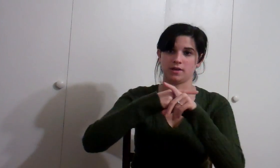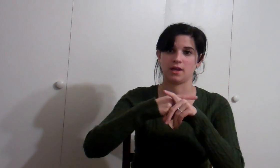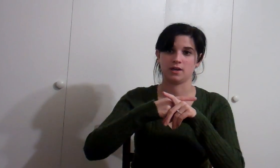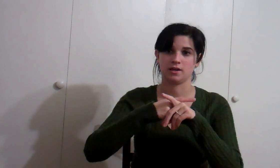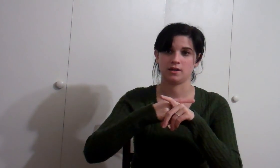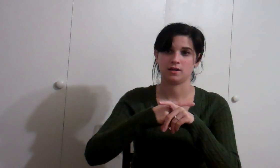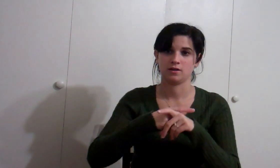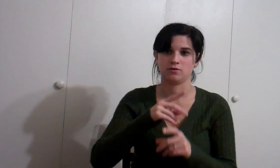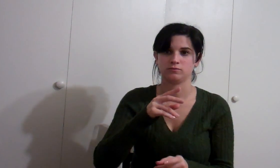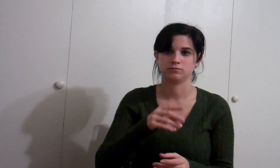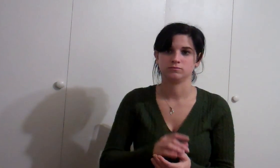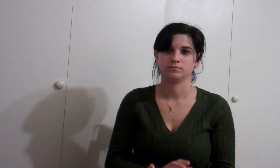See, this one